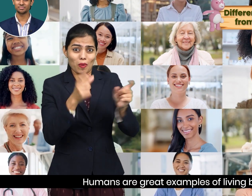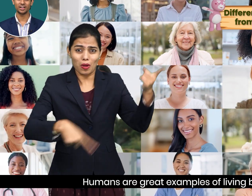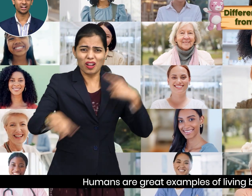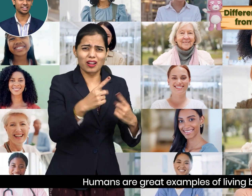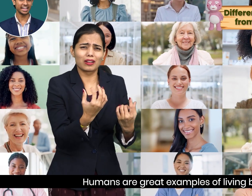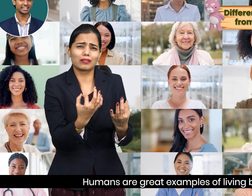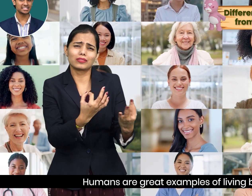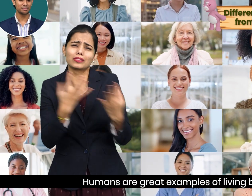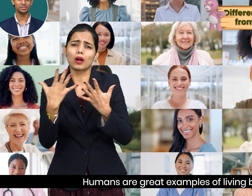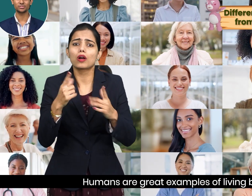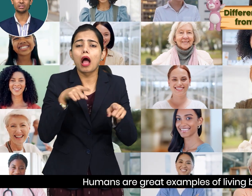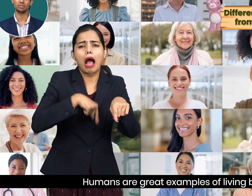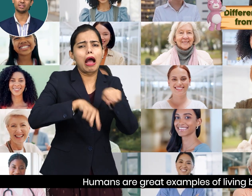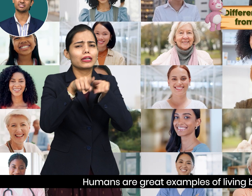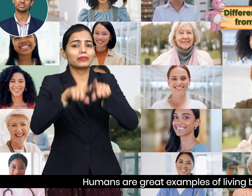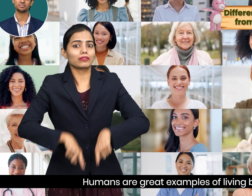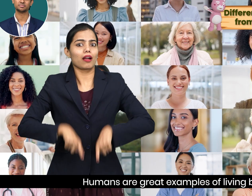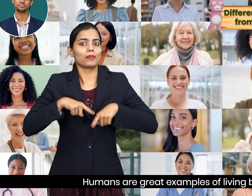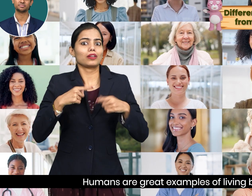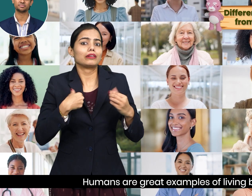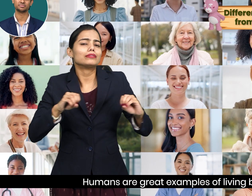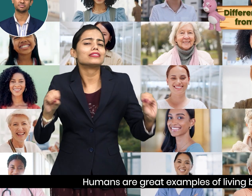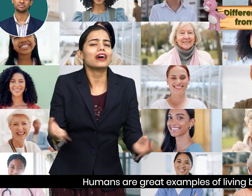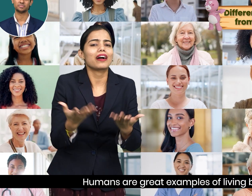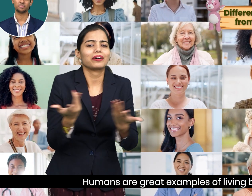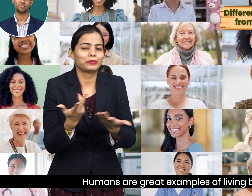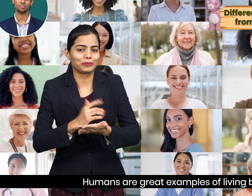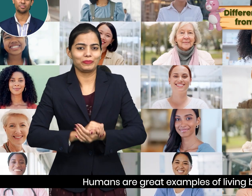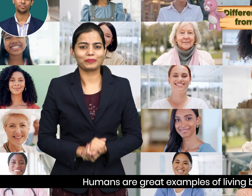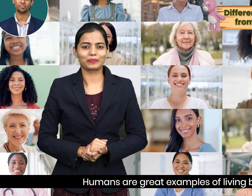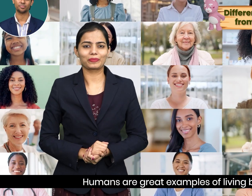Humans are great examples of living beings.